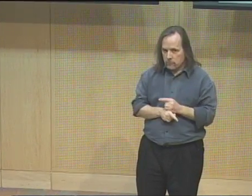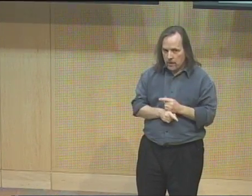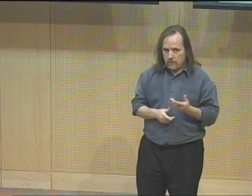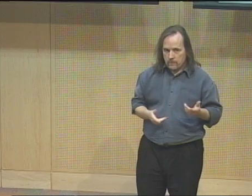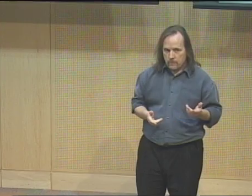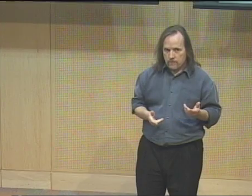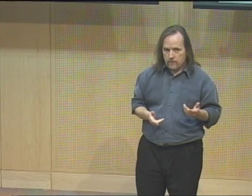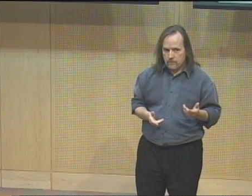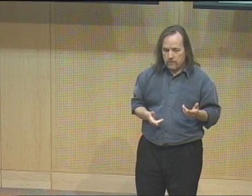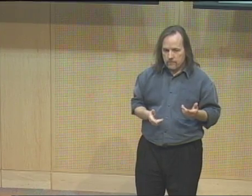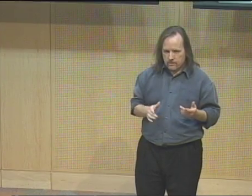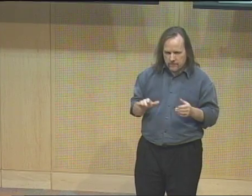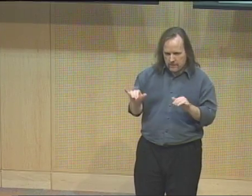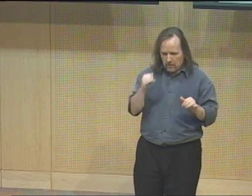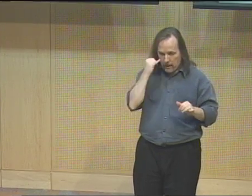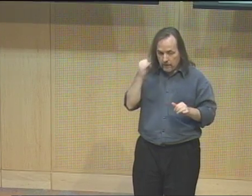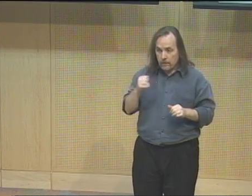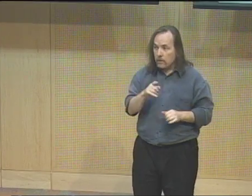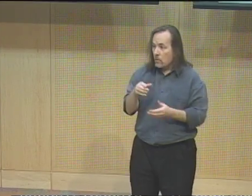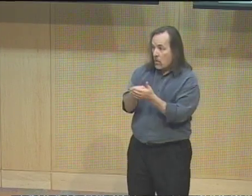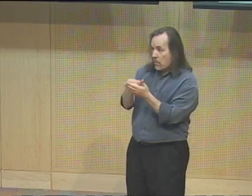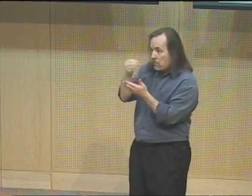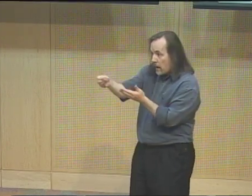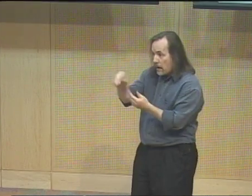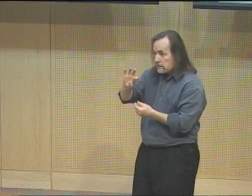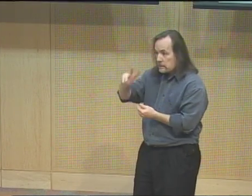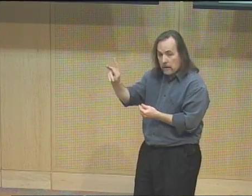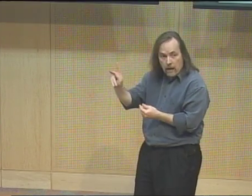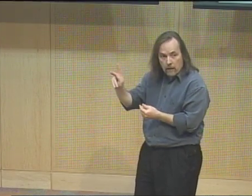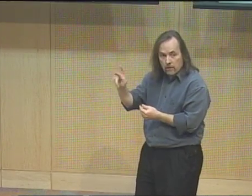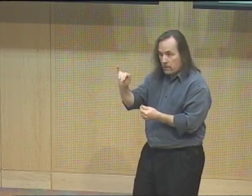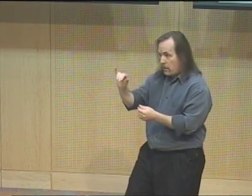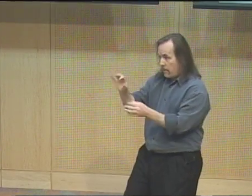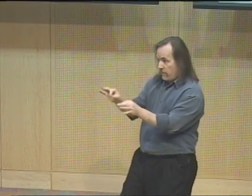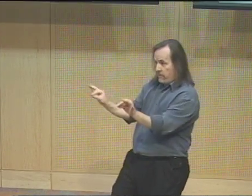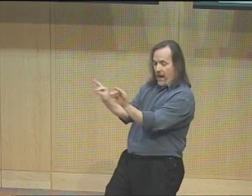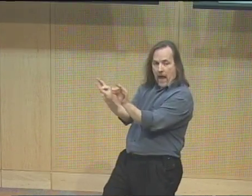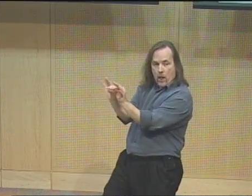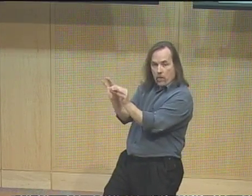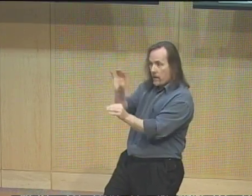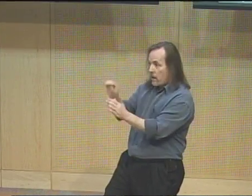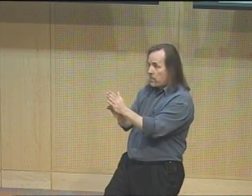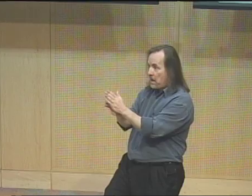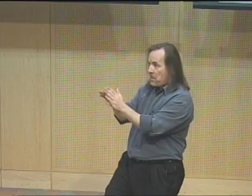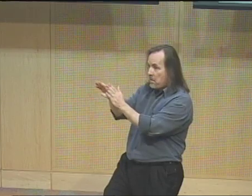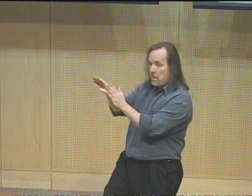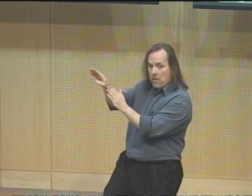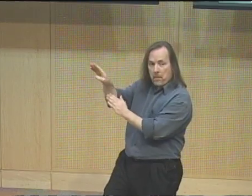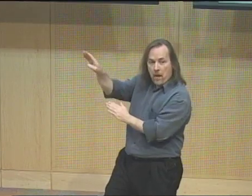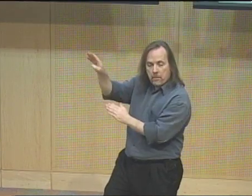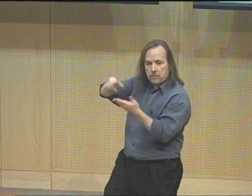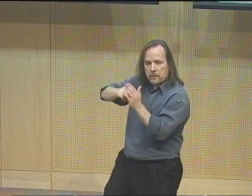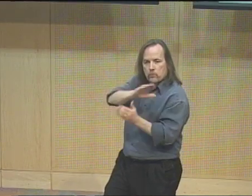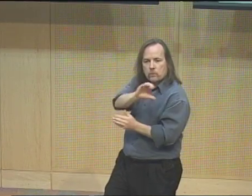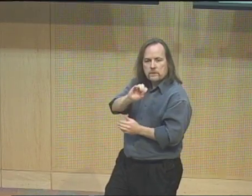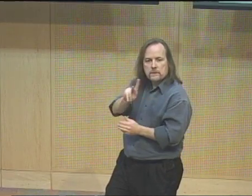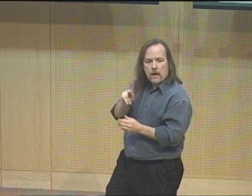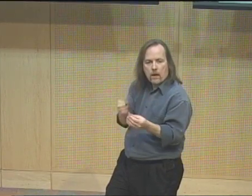$125,000, then they would make a $75,000 profit. The same thing is true if you purchase stock. You'll purchase stock at the